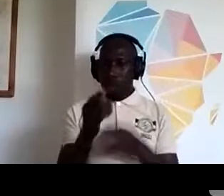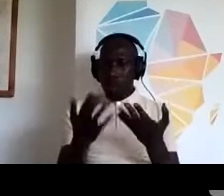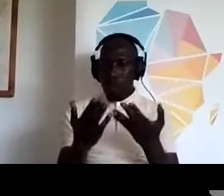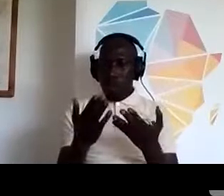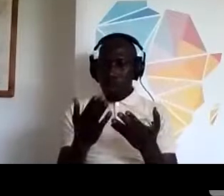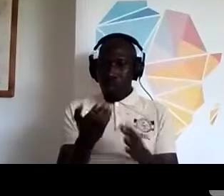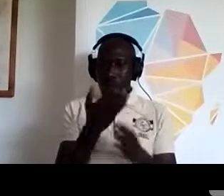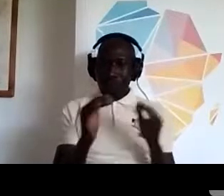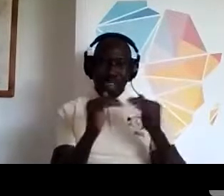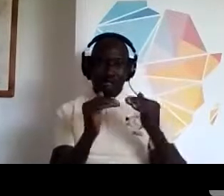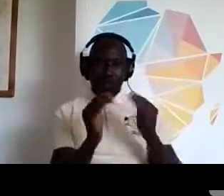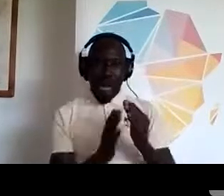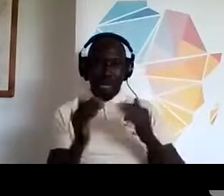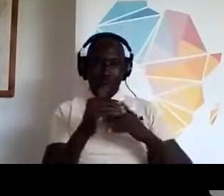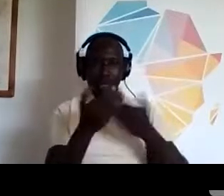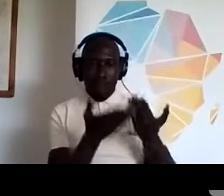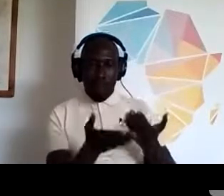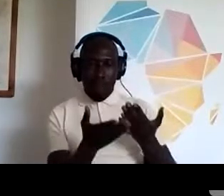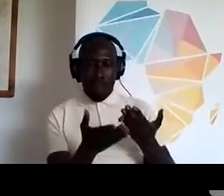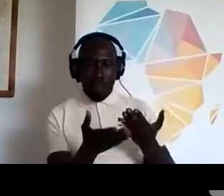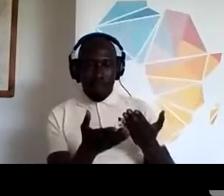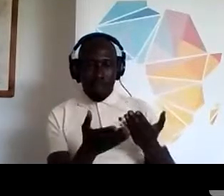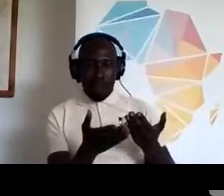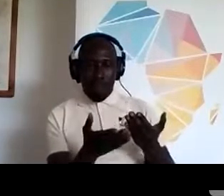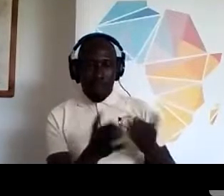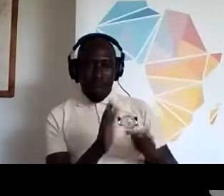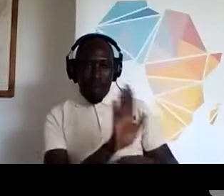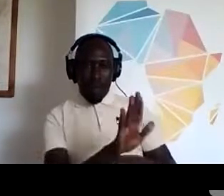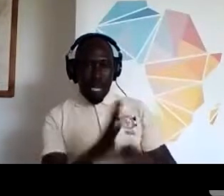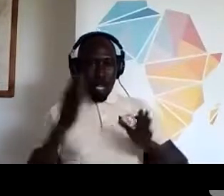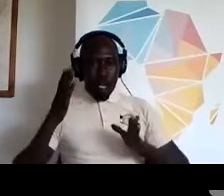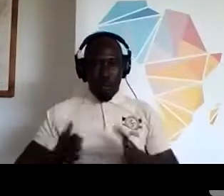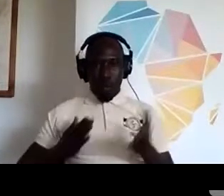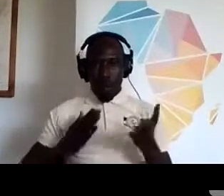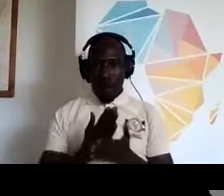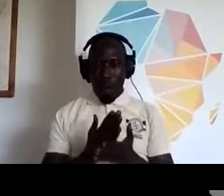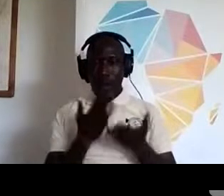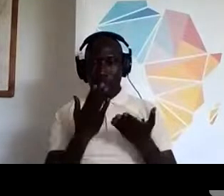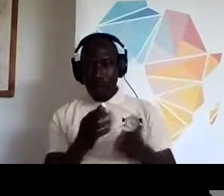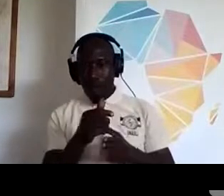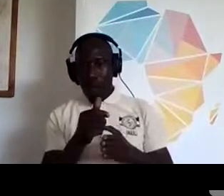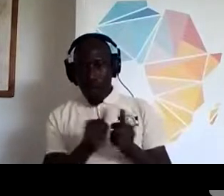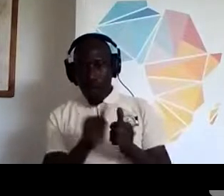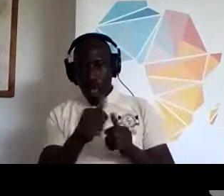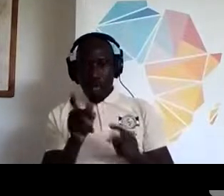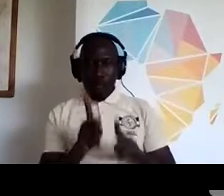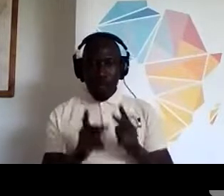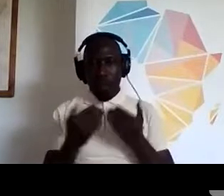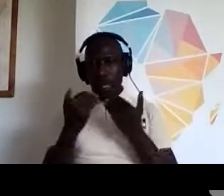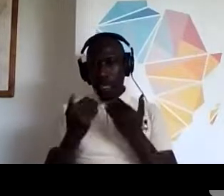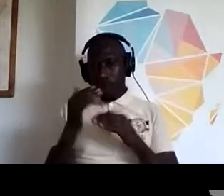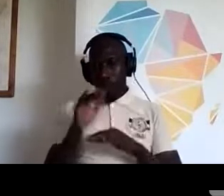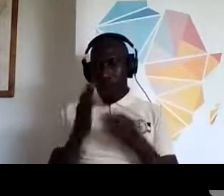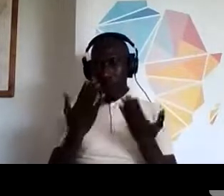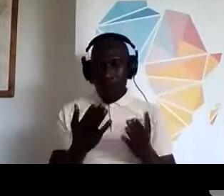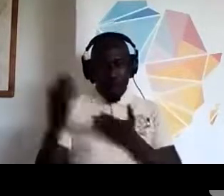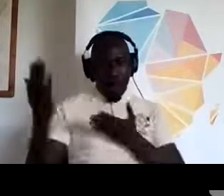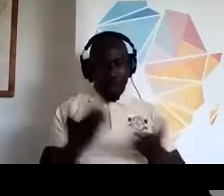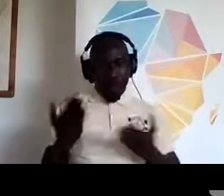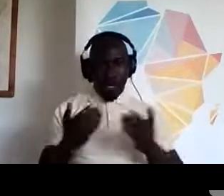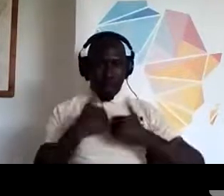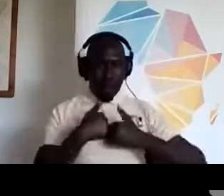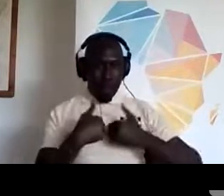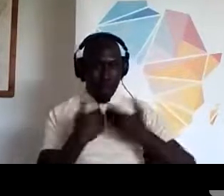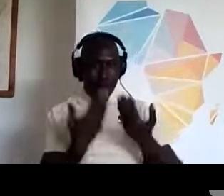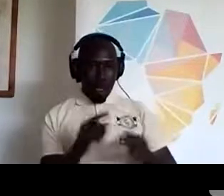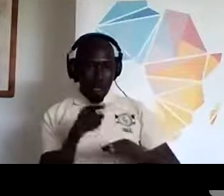have equal access to their human rights as other people. So thank you very much for inviting me to